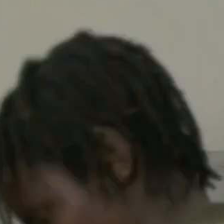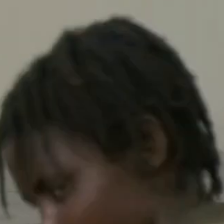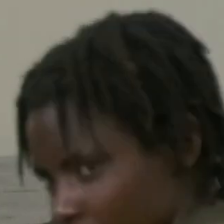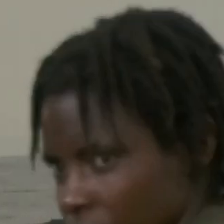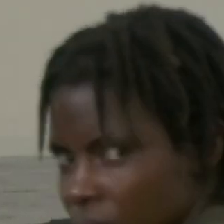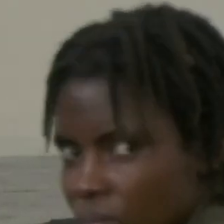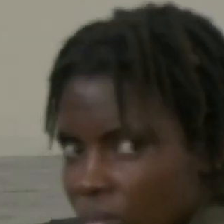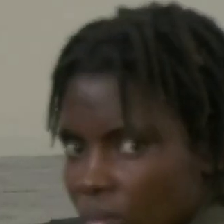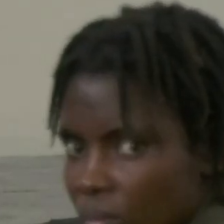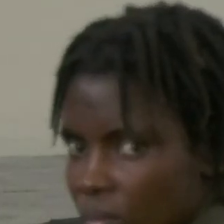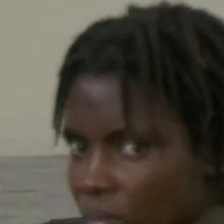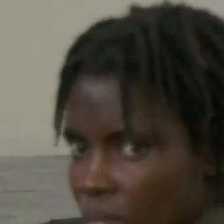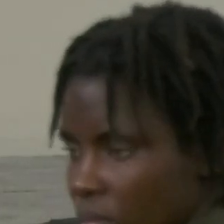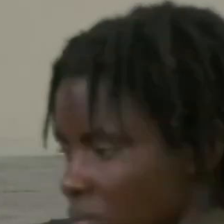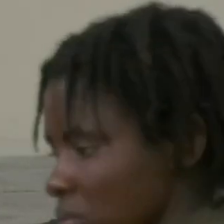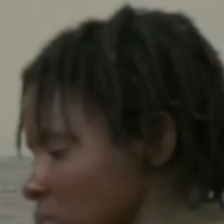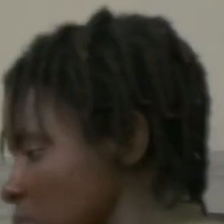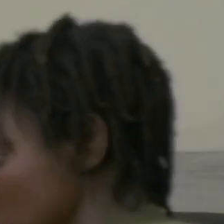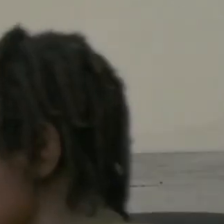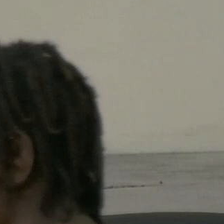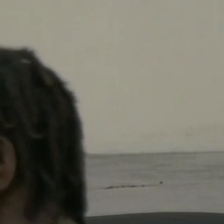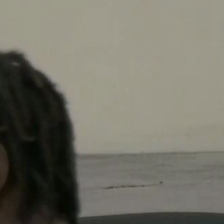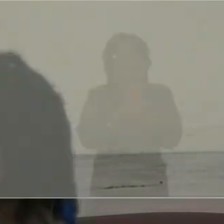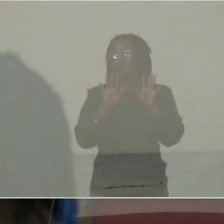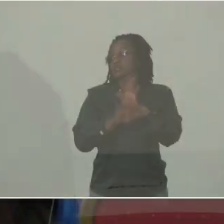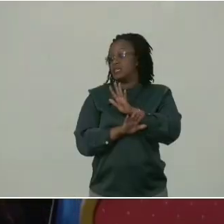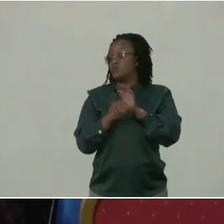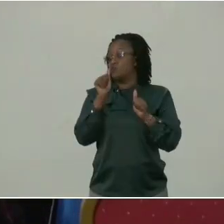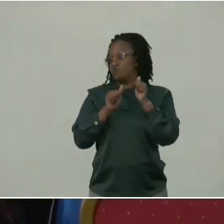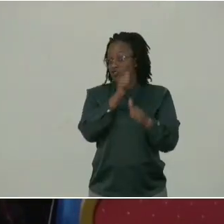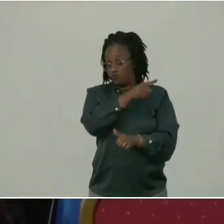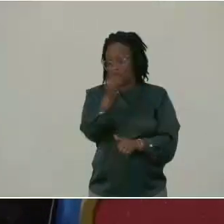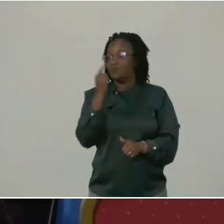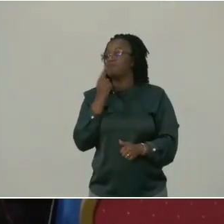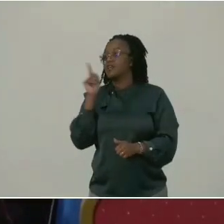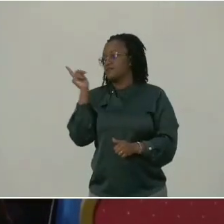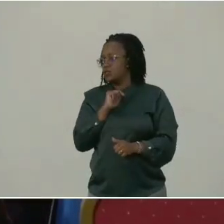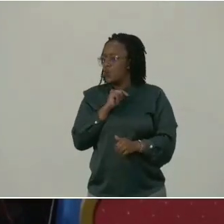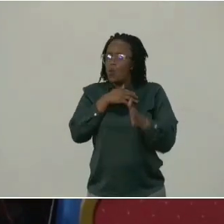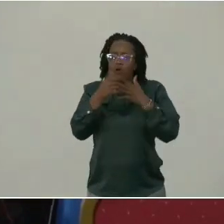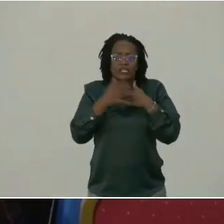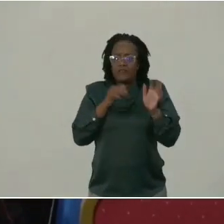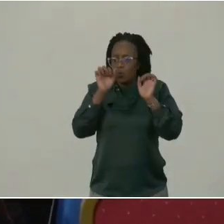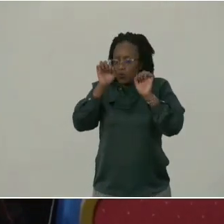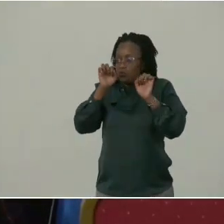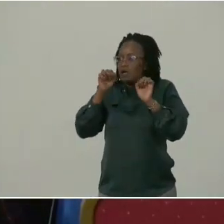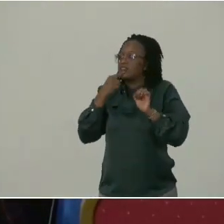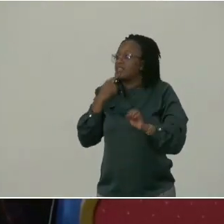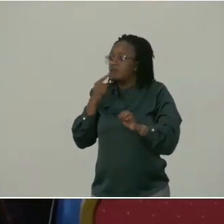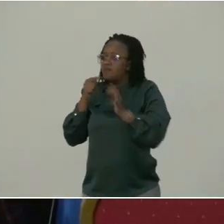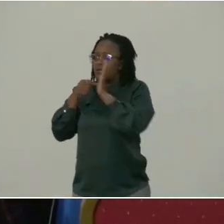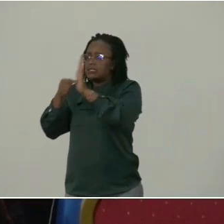Before I embark on whatever it is within our means, for example, when we have